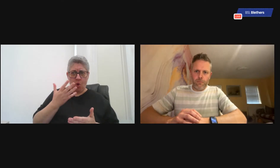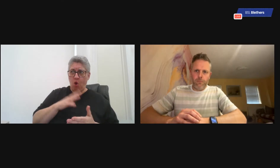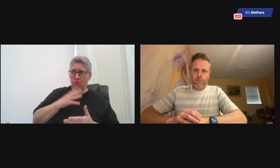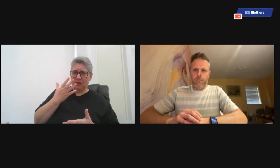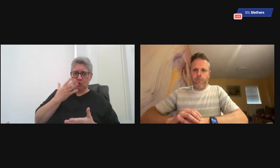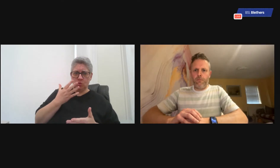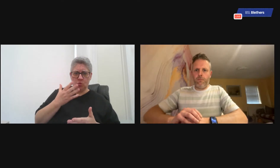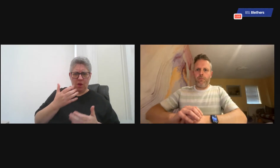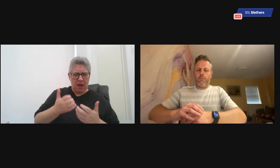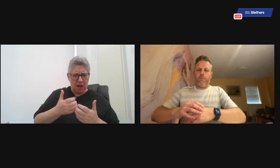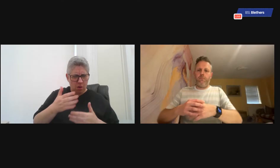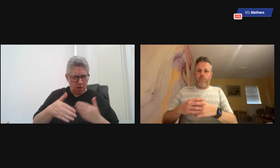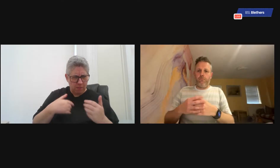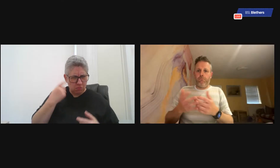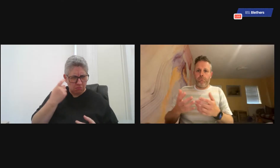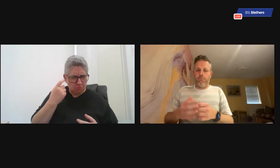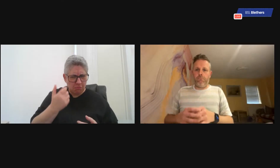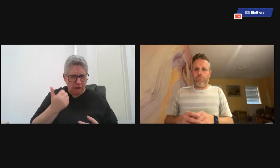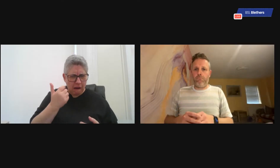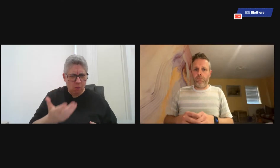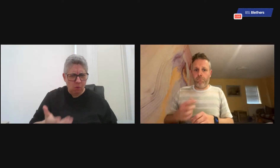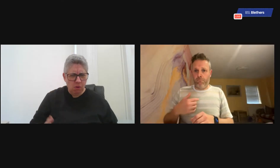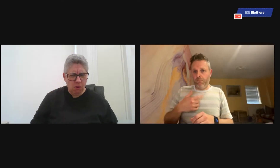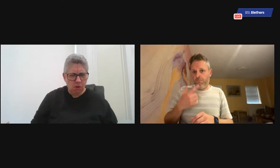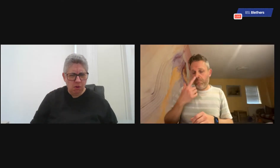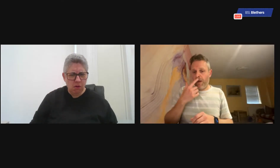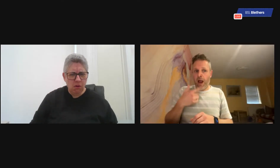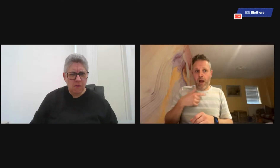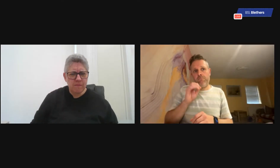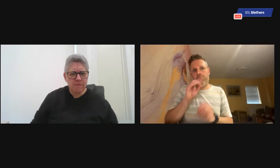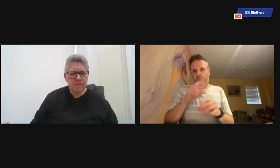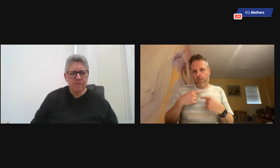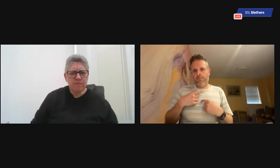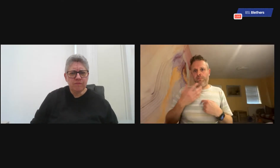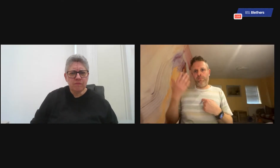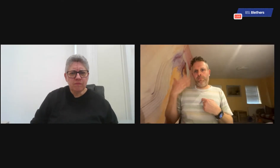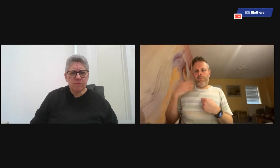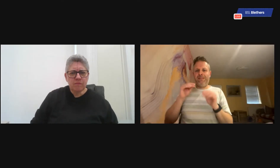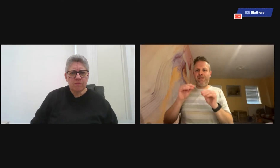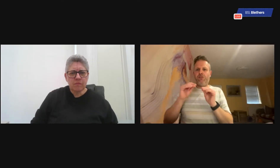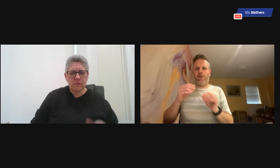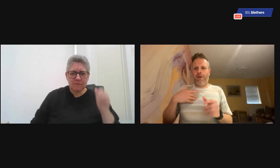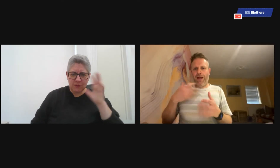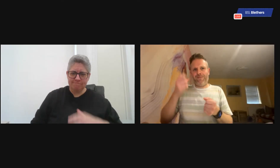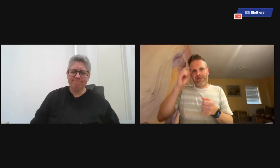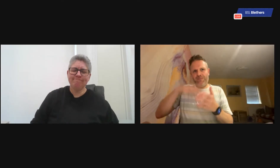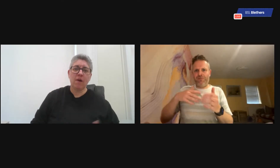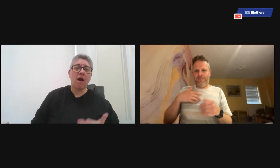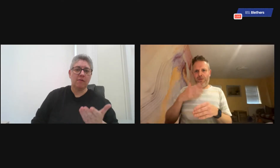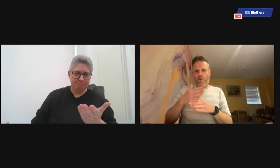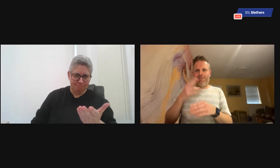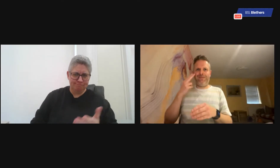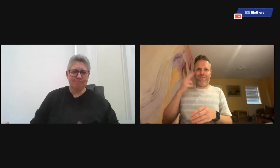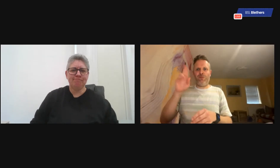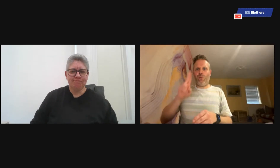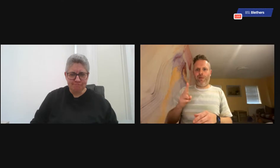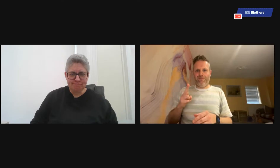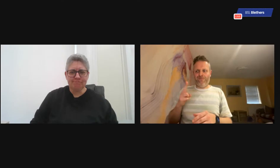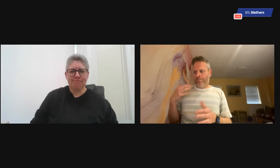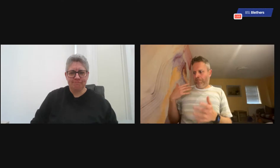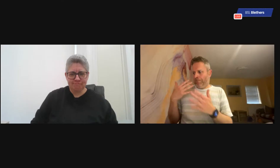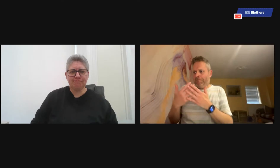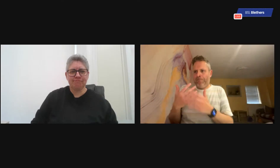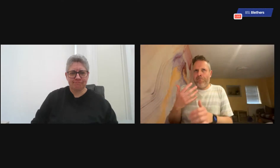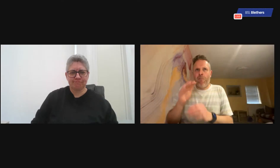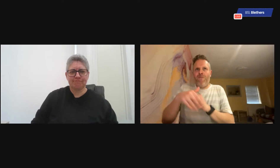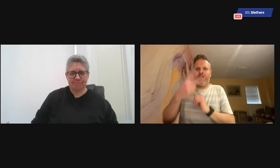you involved in deciding on the appropriate education provision for the child? Or,